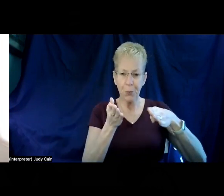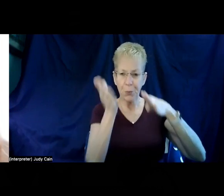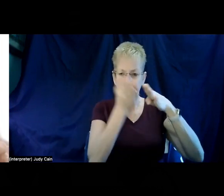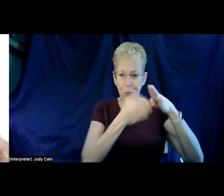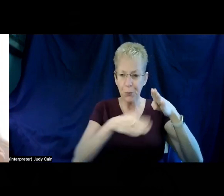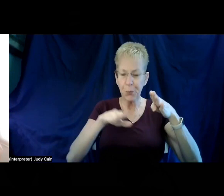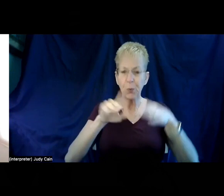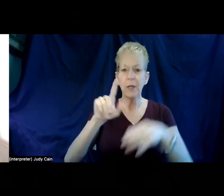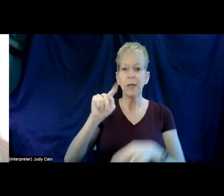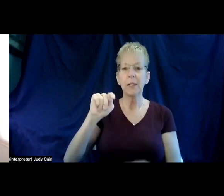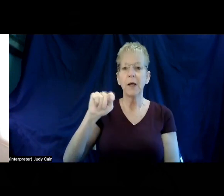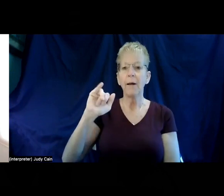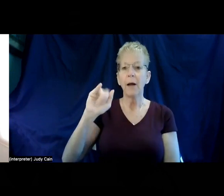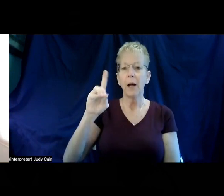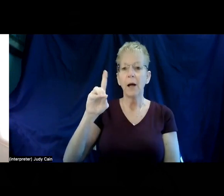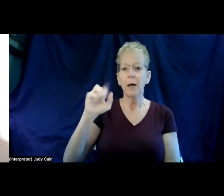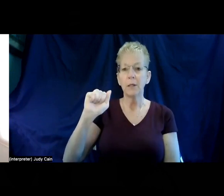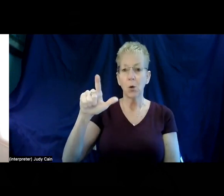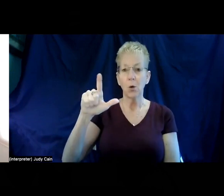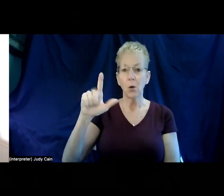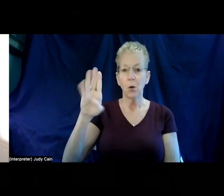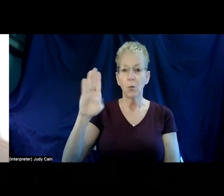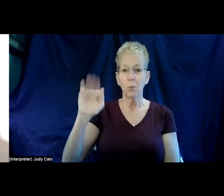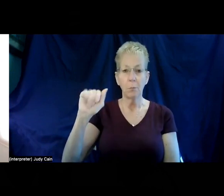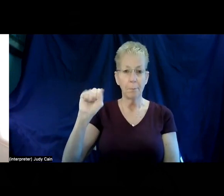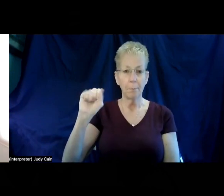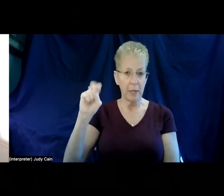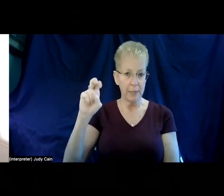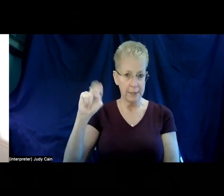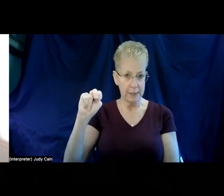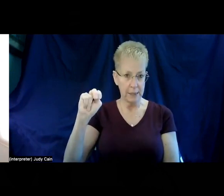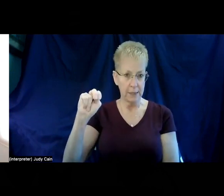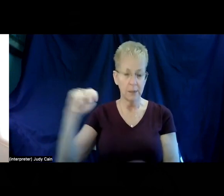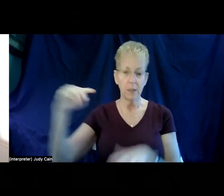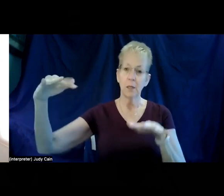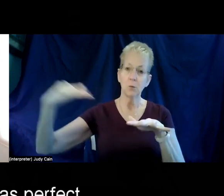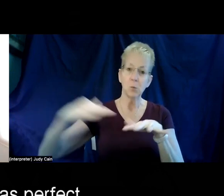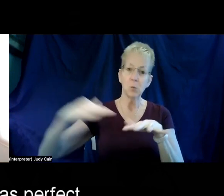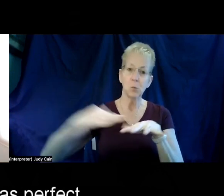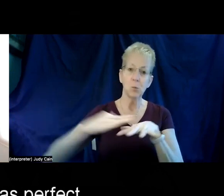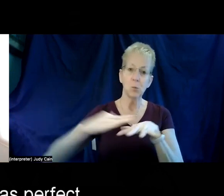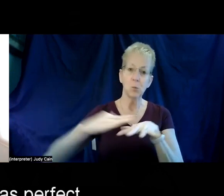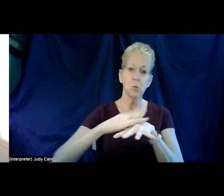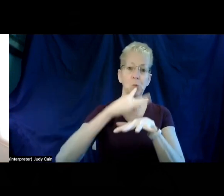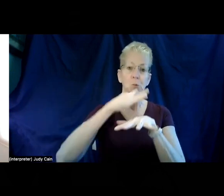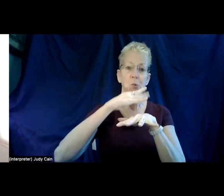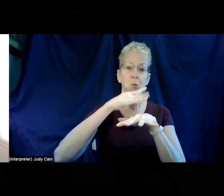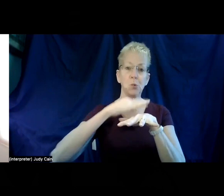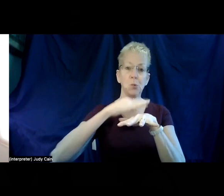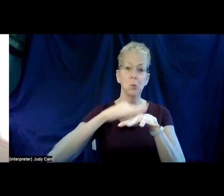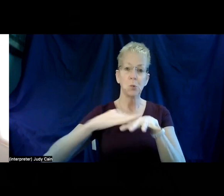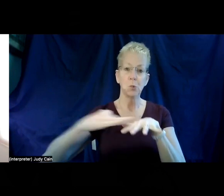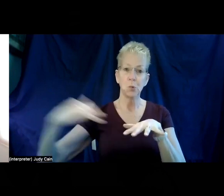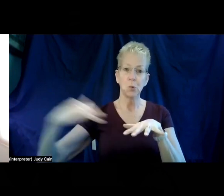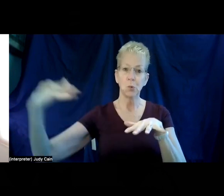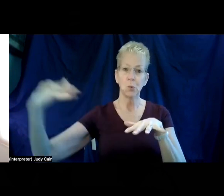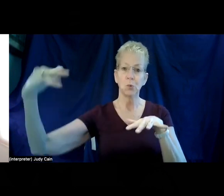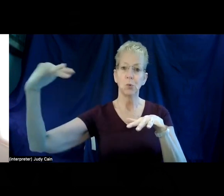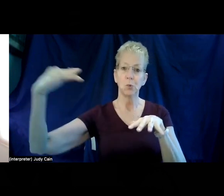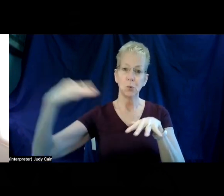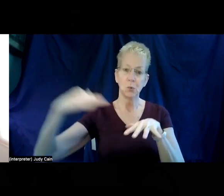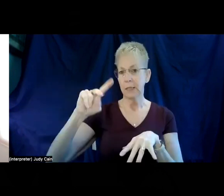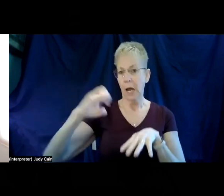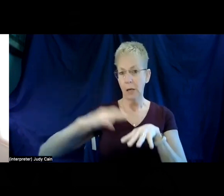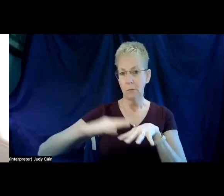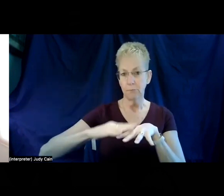tidal basin, and the tides from the North Sea go in and out, and it was perfect for